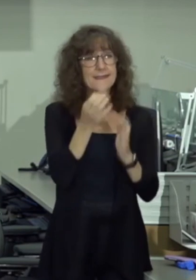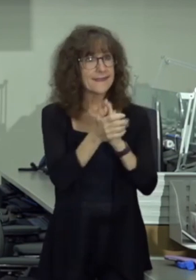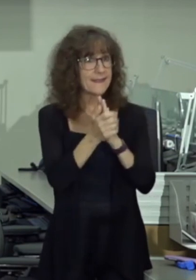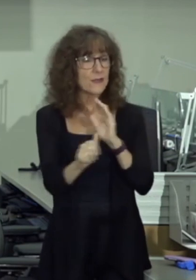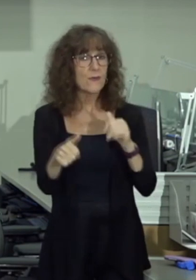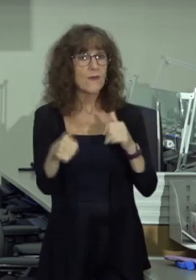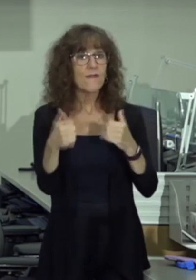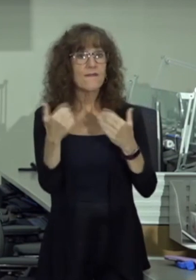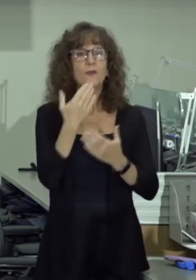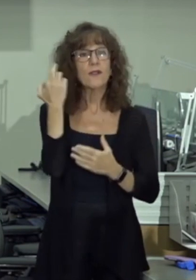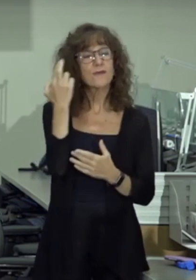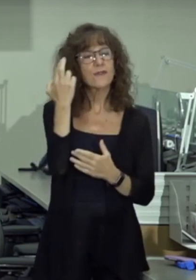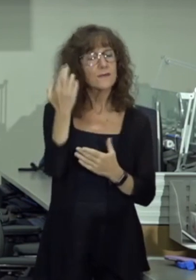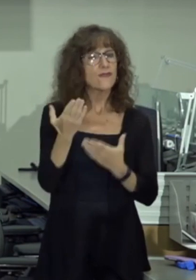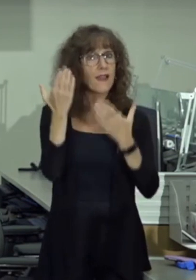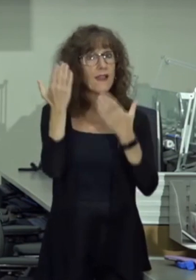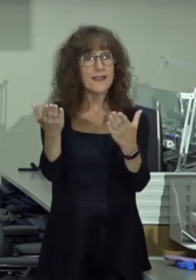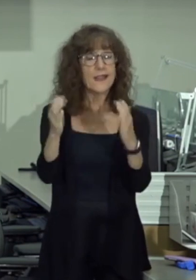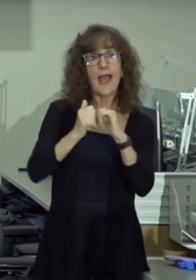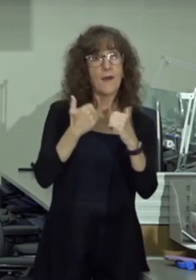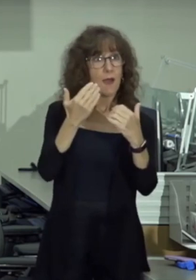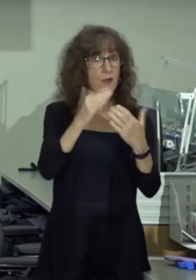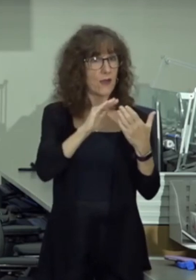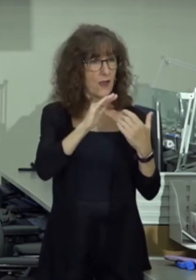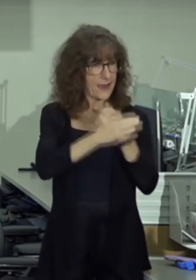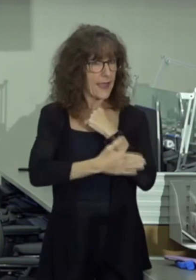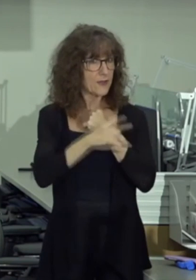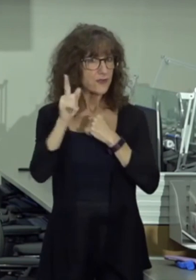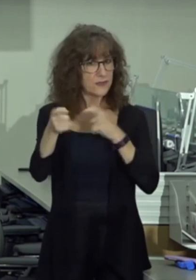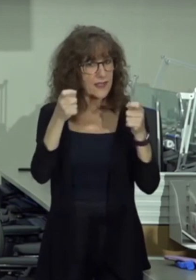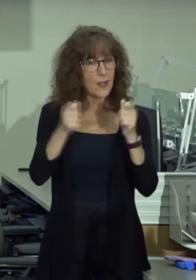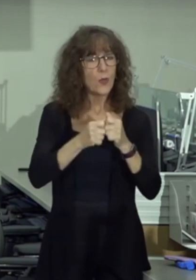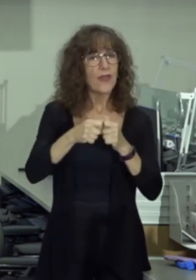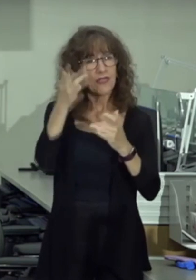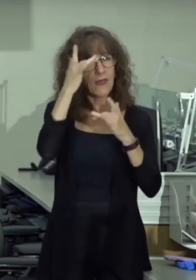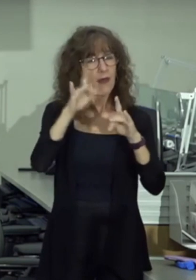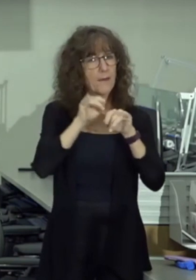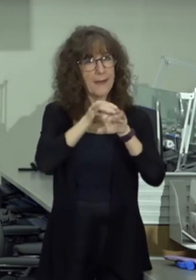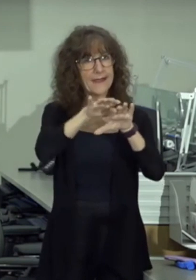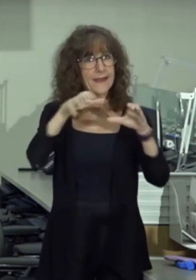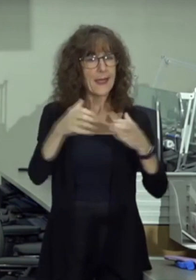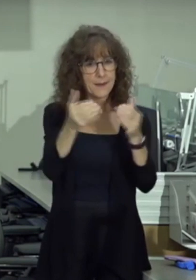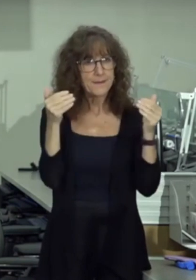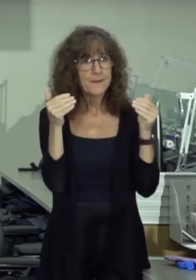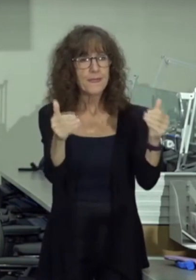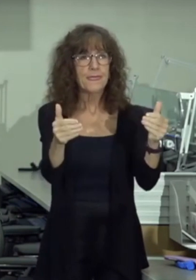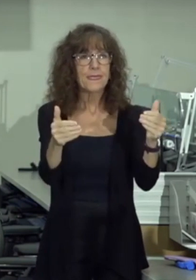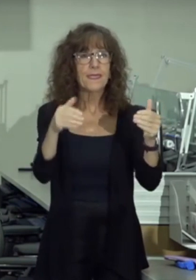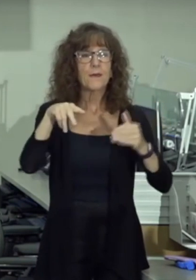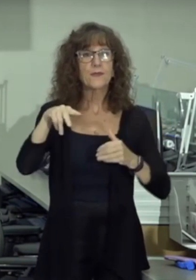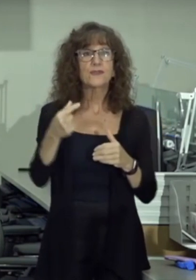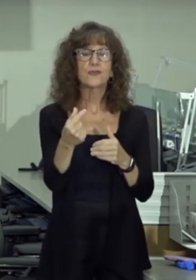provide well-reasoned recommendations on how our county should deal with this pandemic going forward. The Prince George's